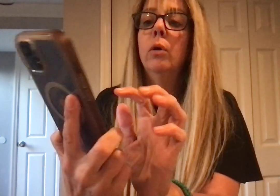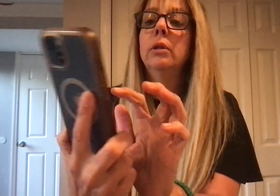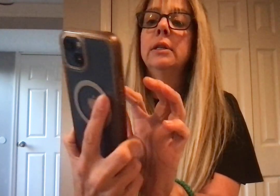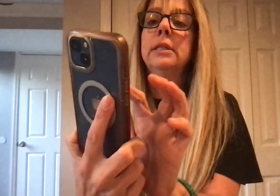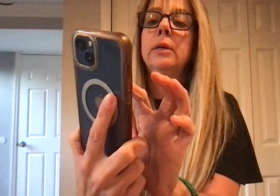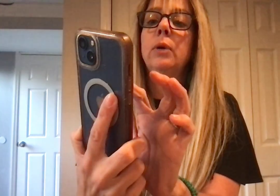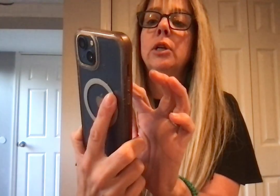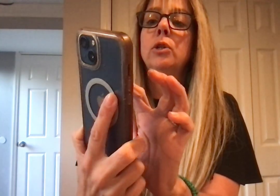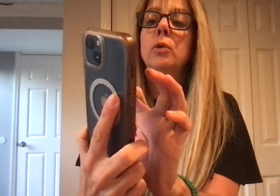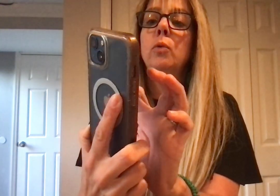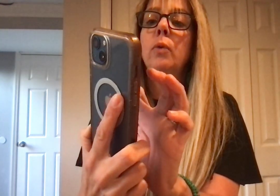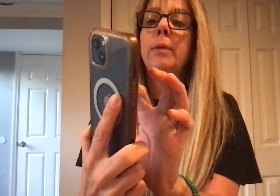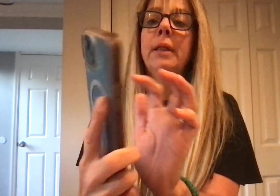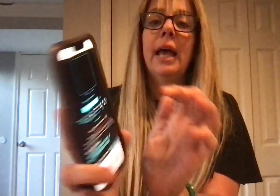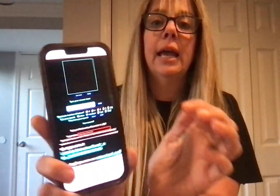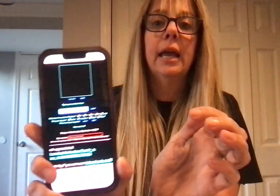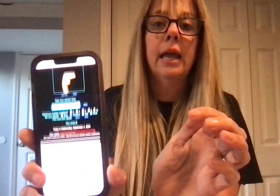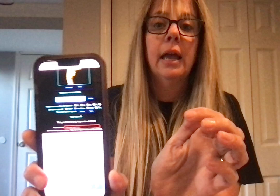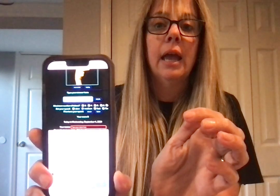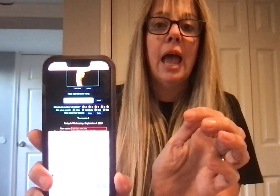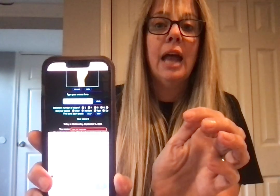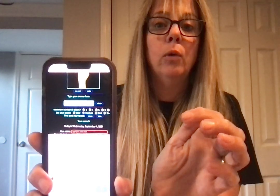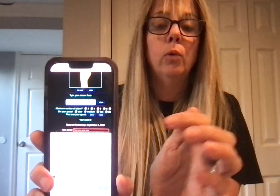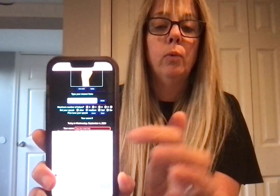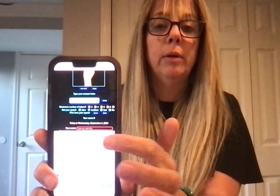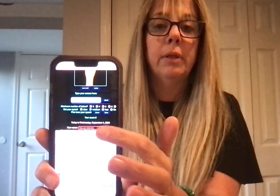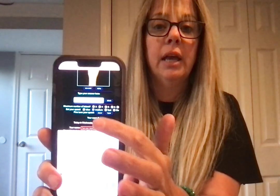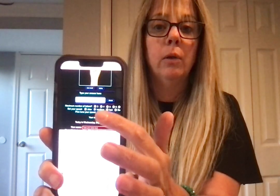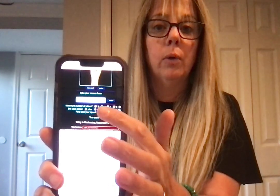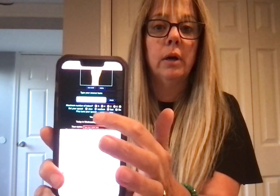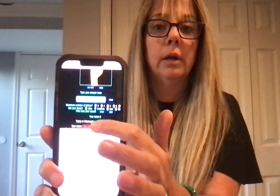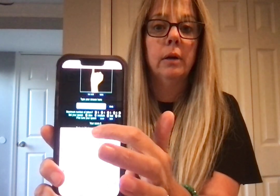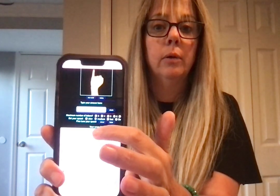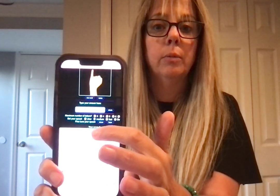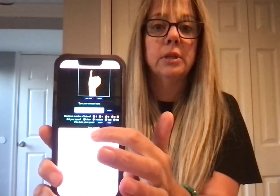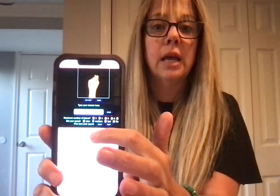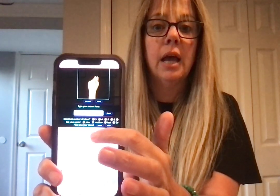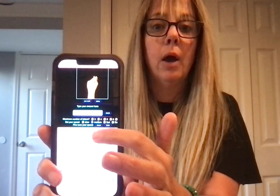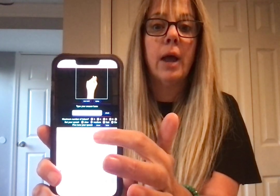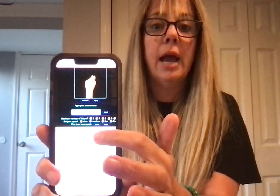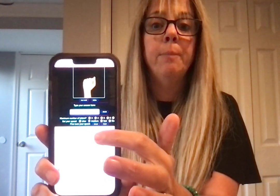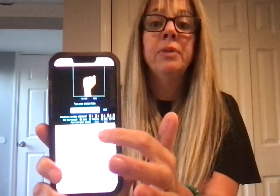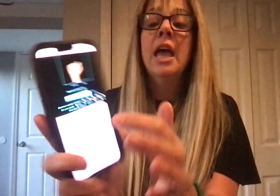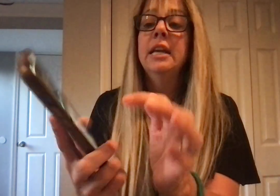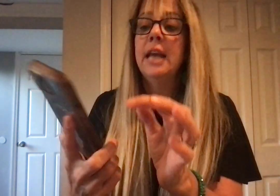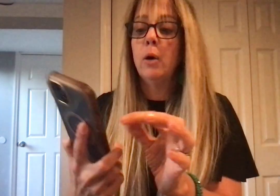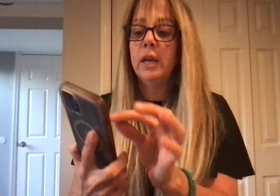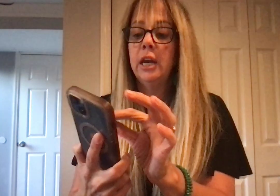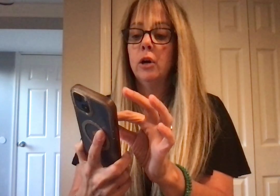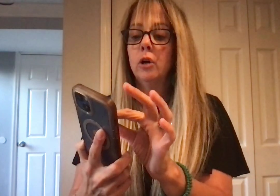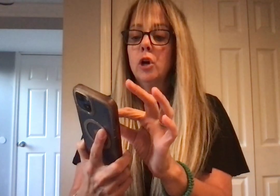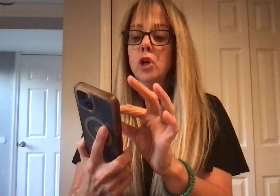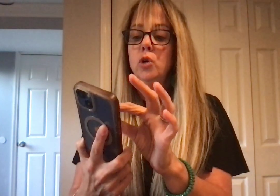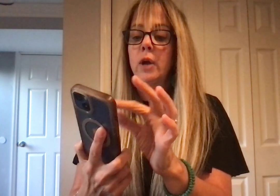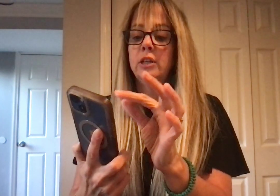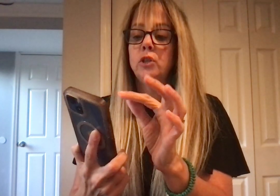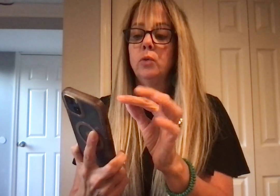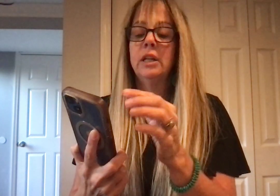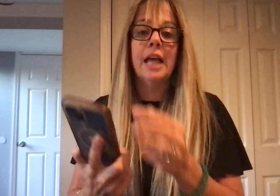let's see, we can do replay and it will replay the word. Oops. Okay, now here you can do the letters.